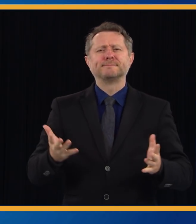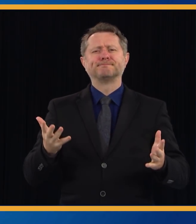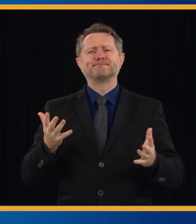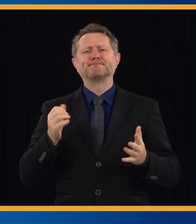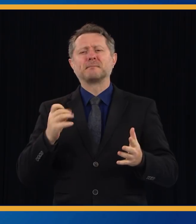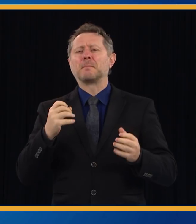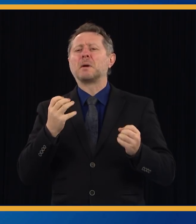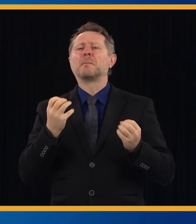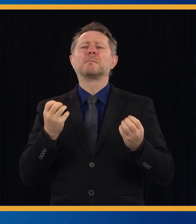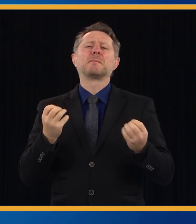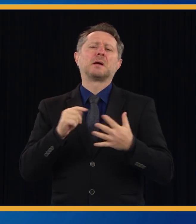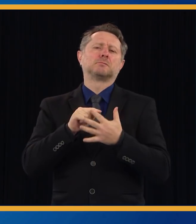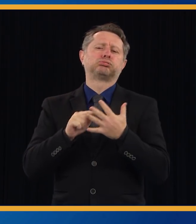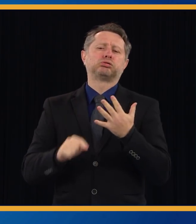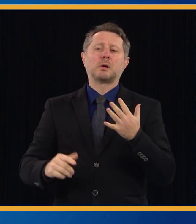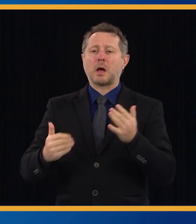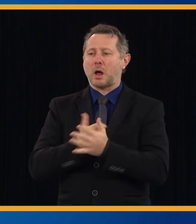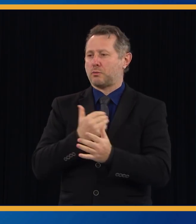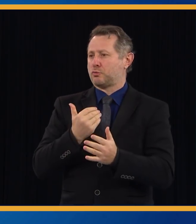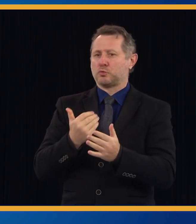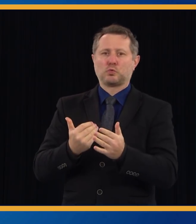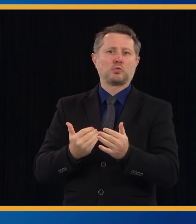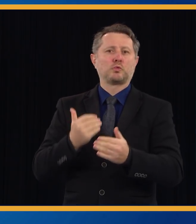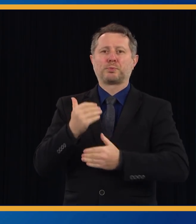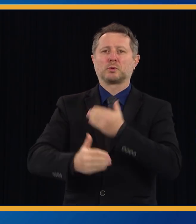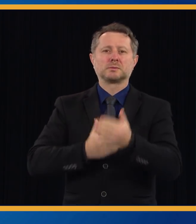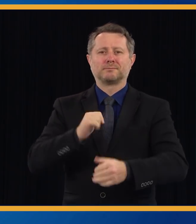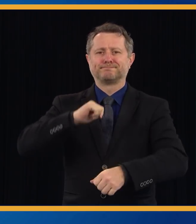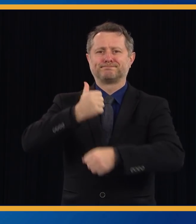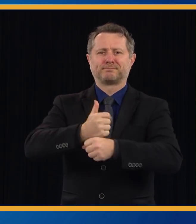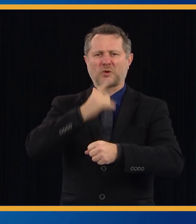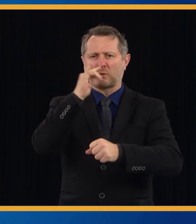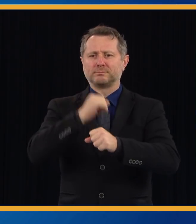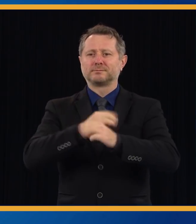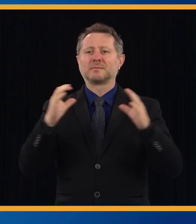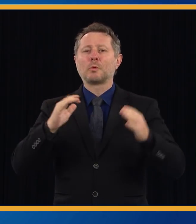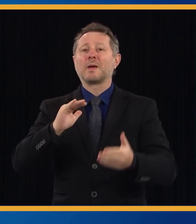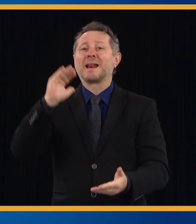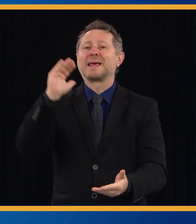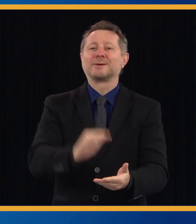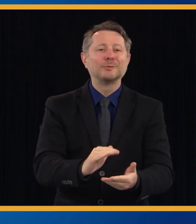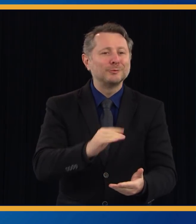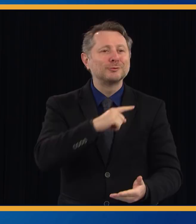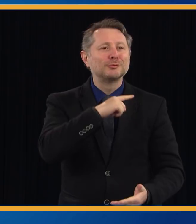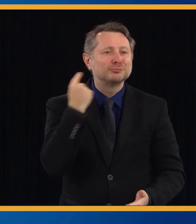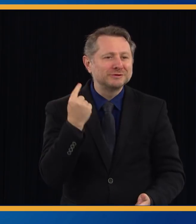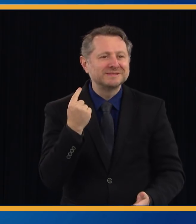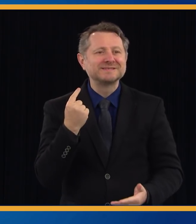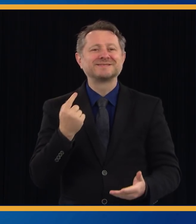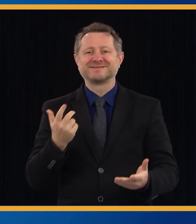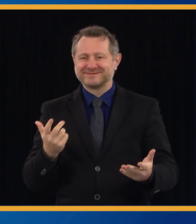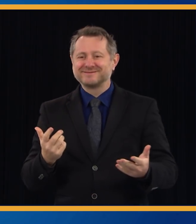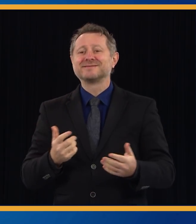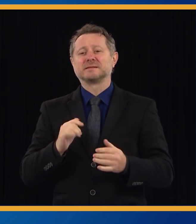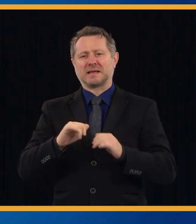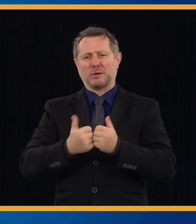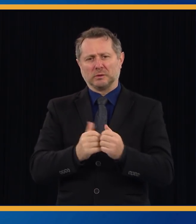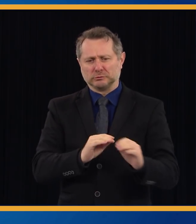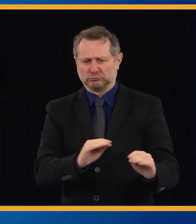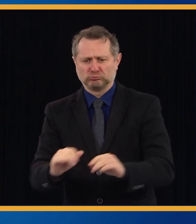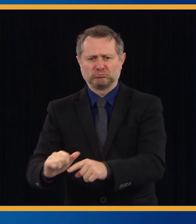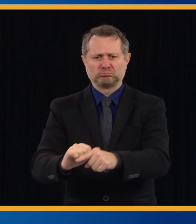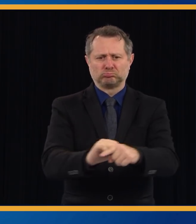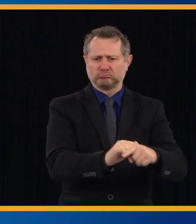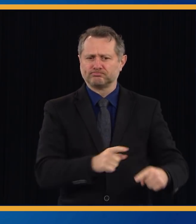put in place to make your business less risky, right? How can you train people? How can you